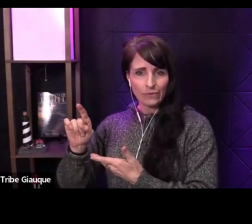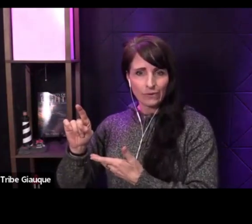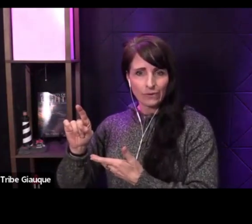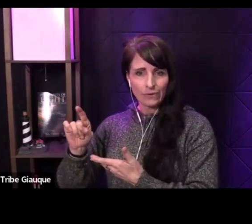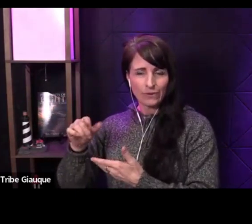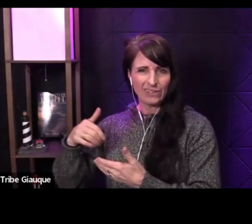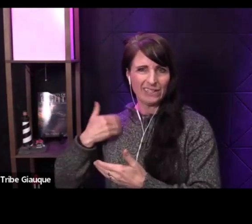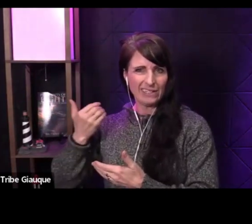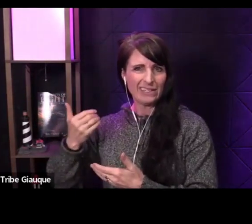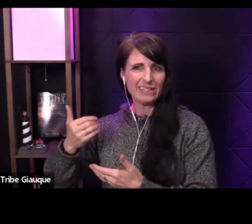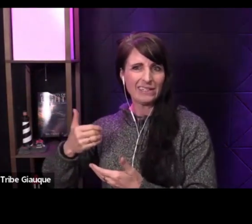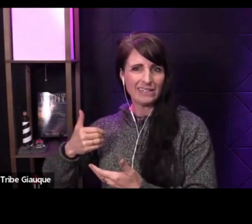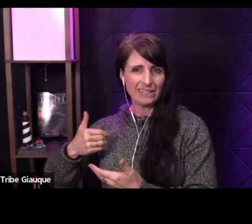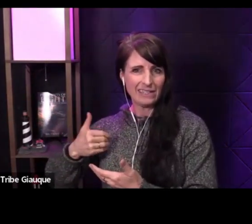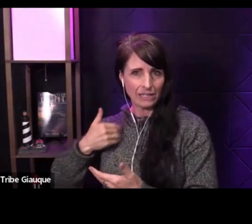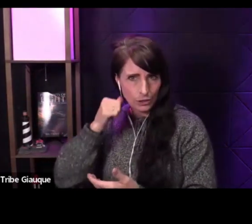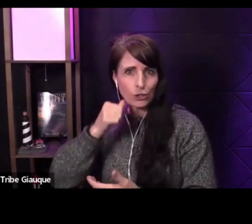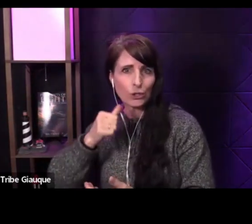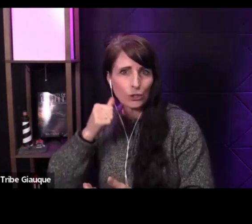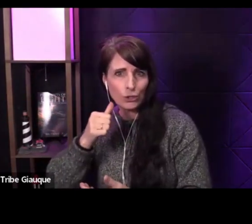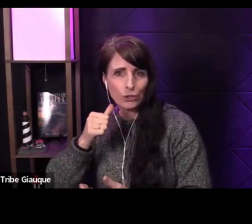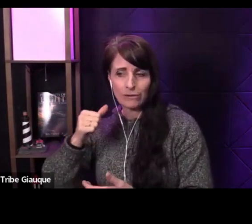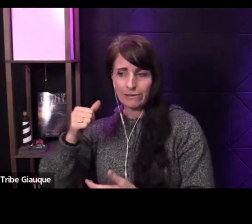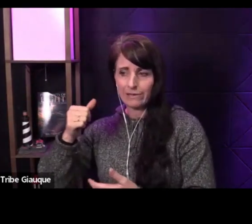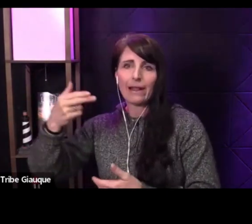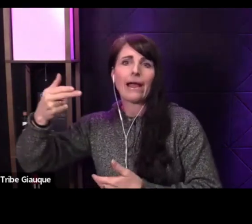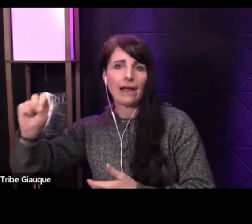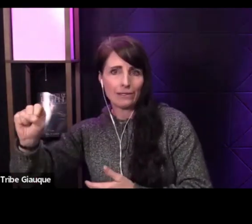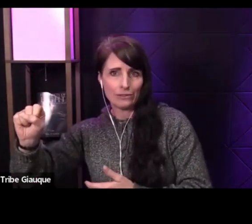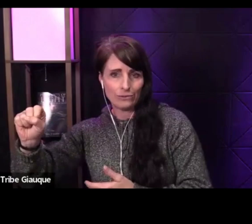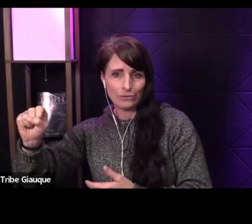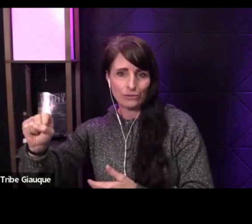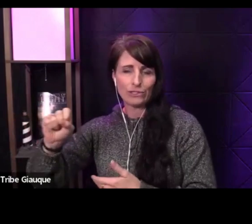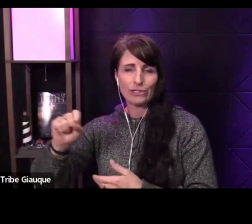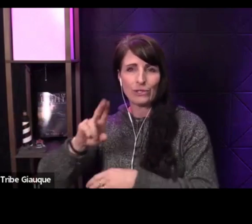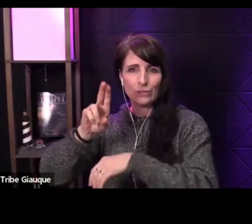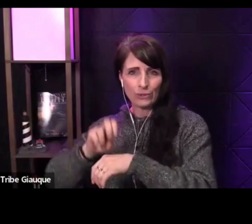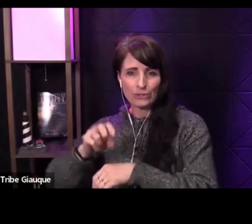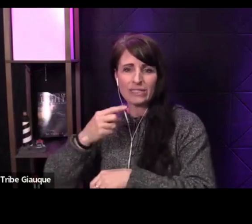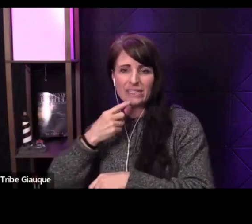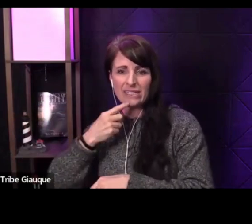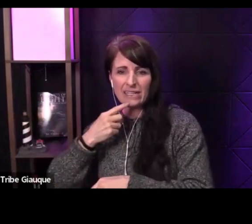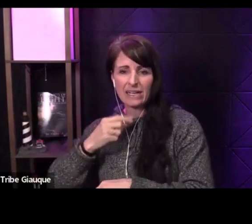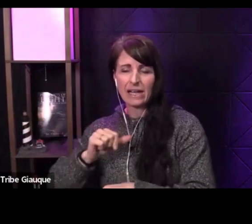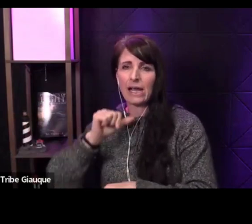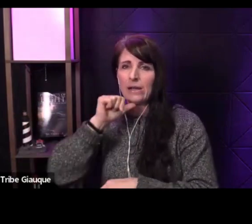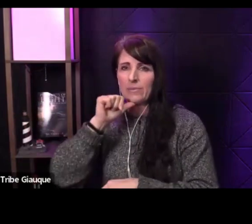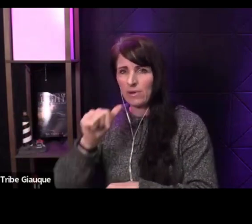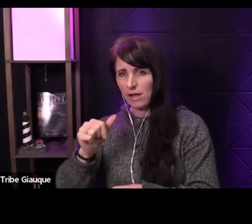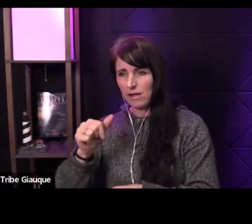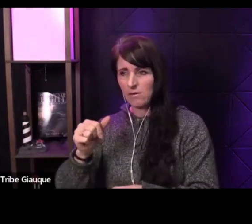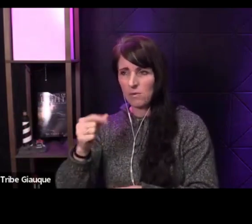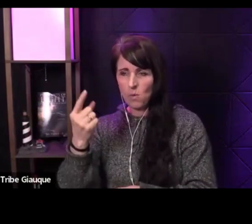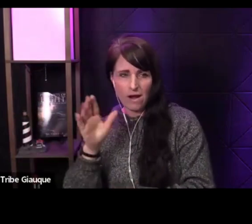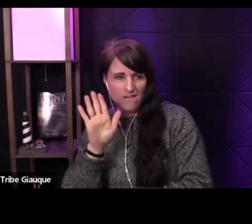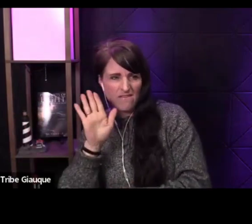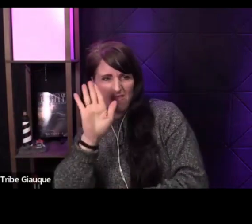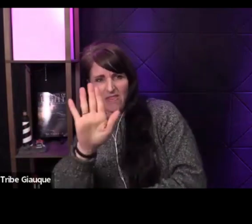young girl, when she was in high school, she used to say, "I'm not one of them," because